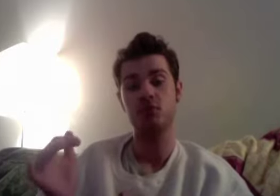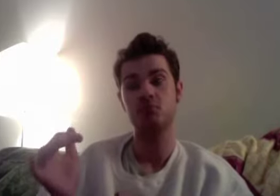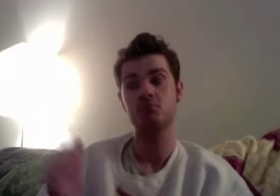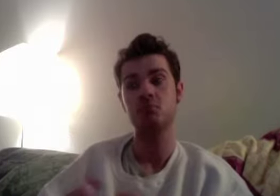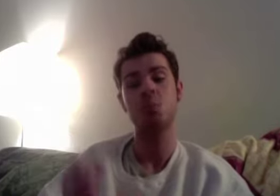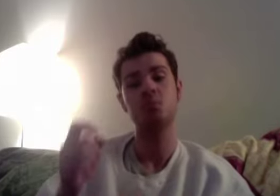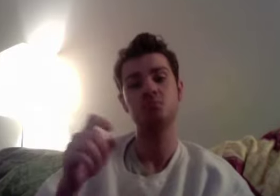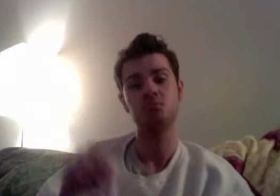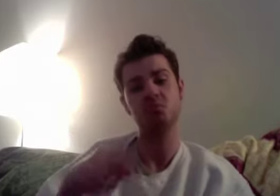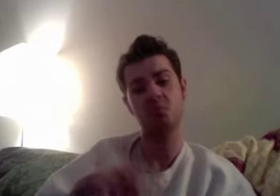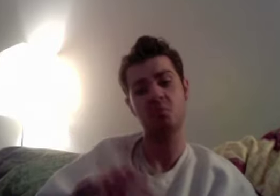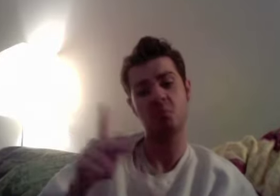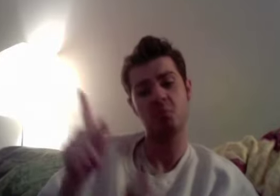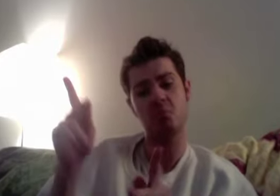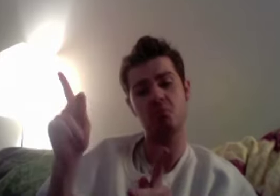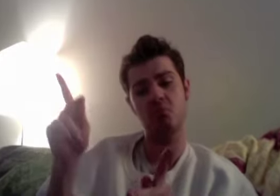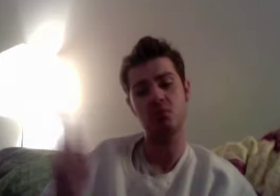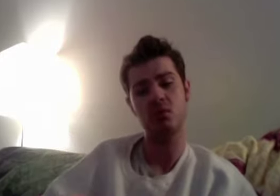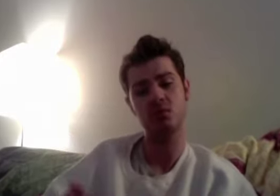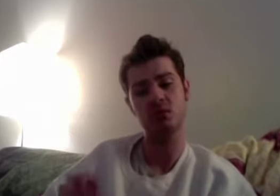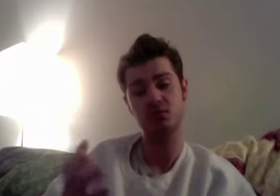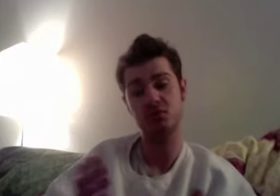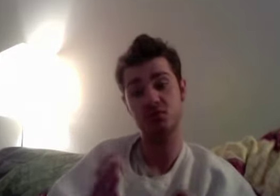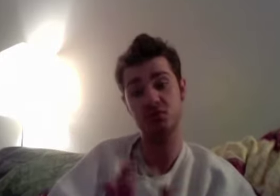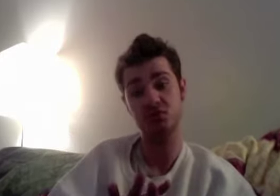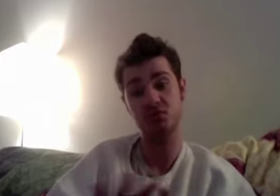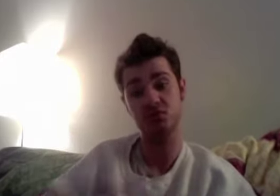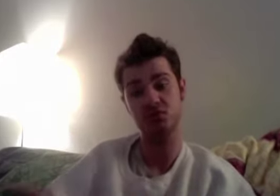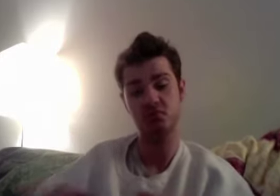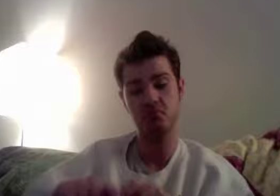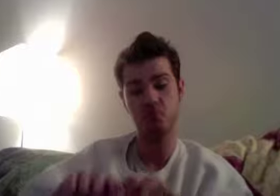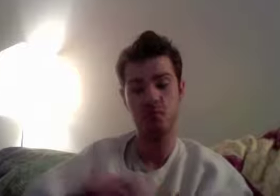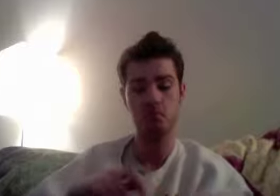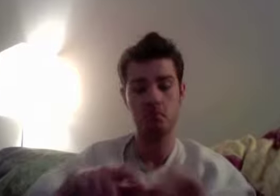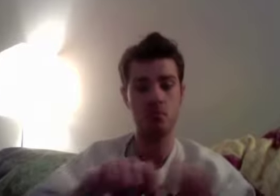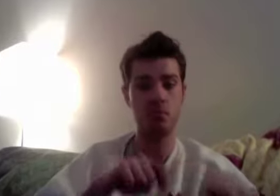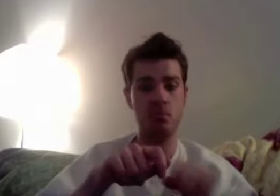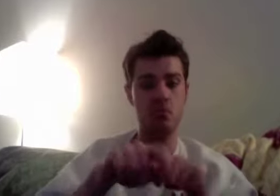them apart, put them into an envelope. It's distributed to everybody, and happy hour hits, and everyone's happy.